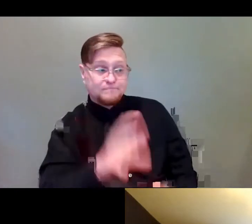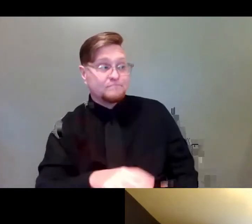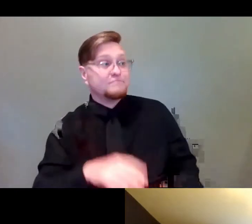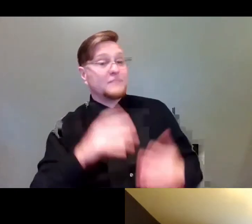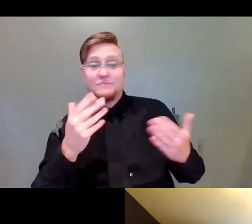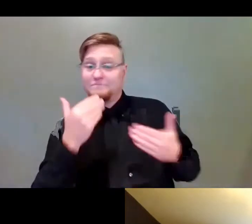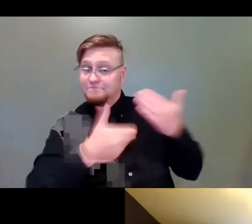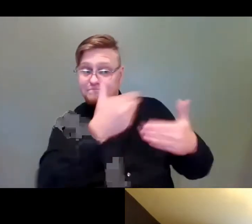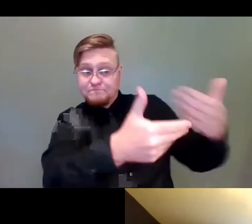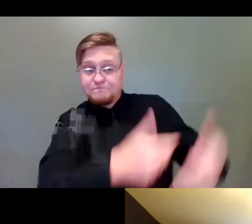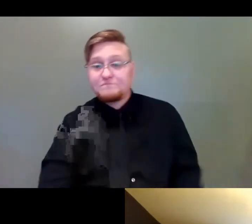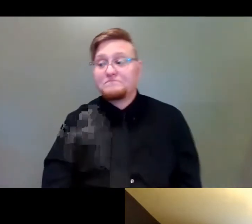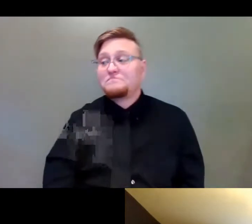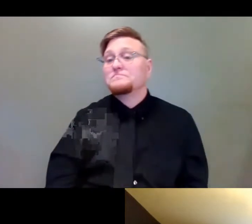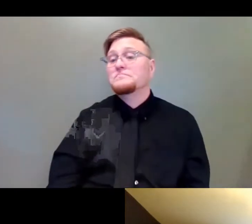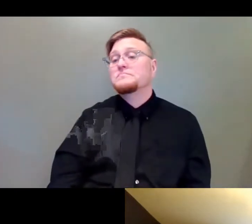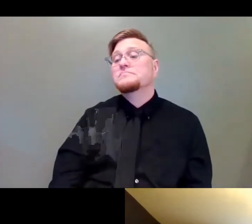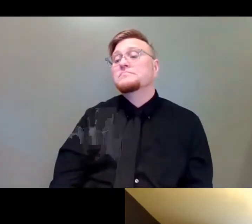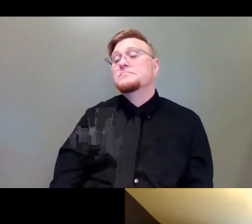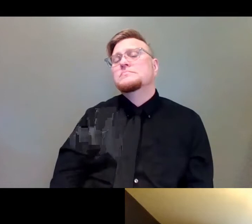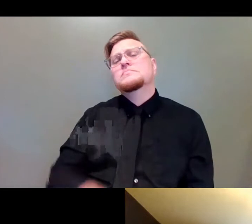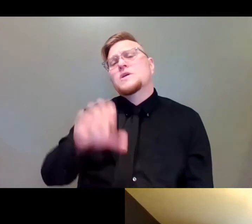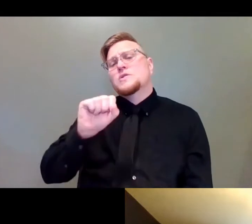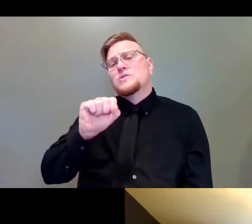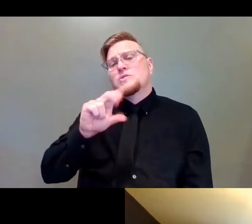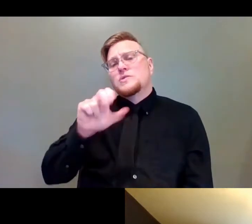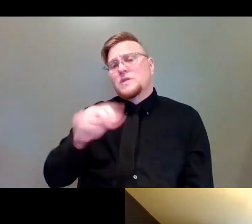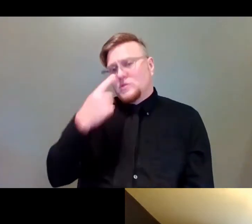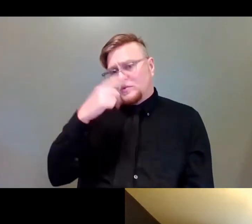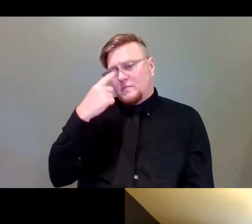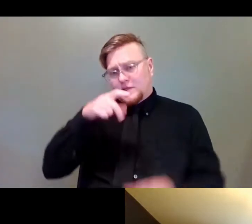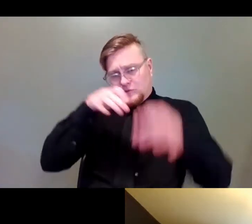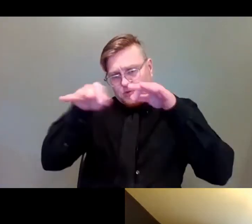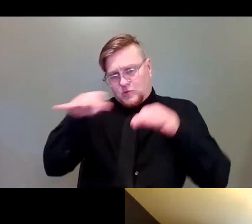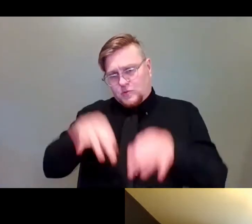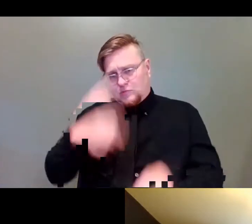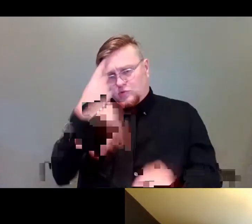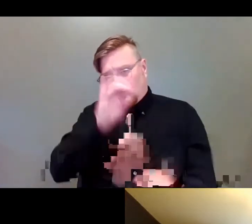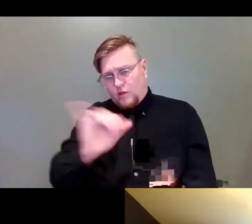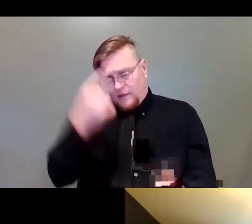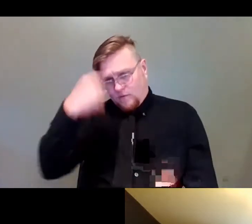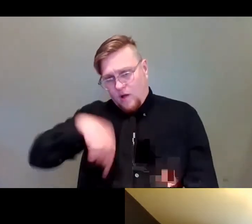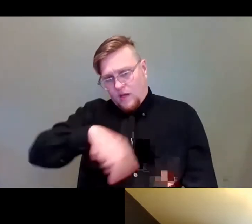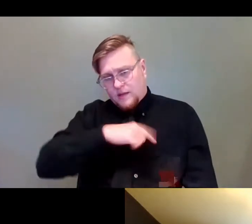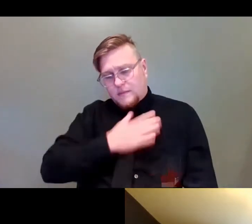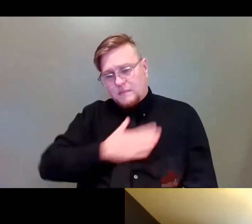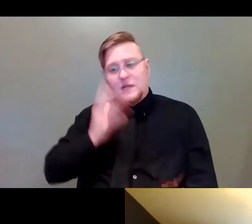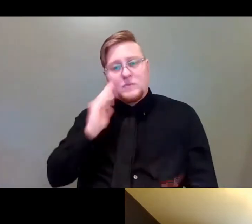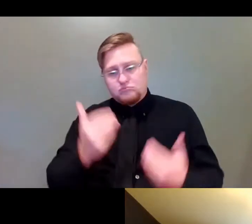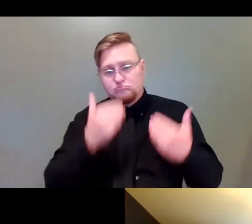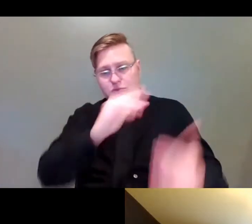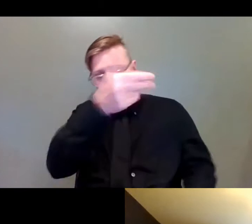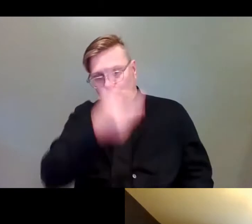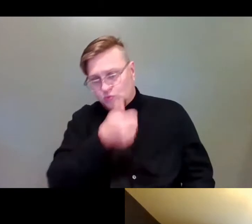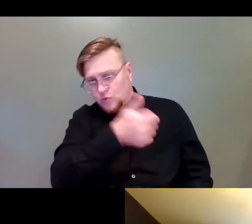here. Susan, if you could just describe yourself and what you look like, we'll go ahead and let you introduce